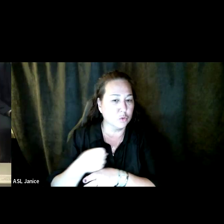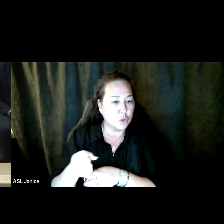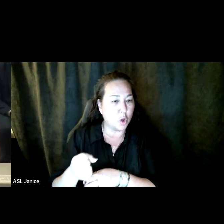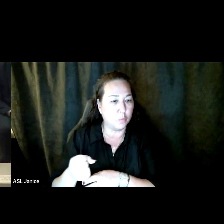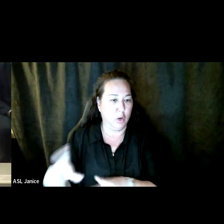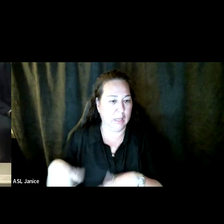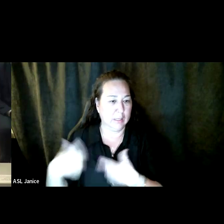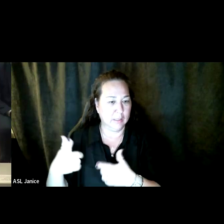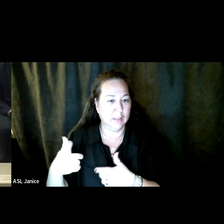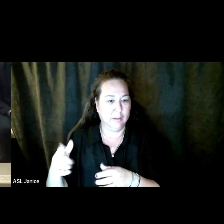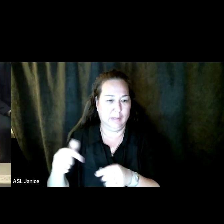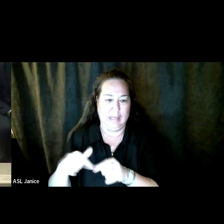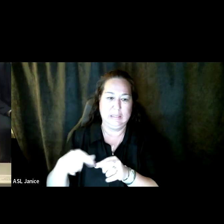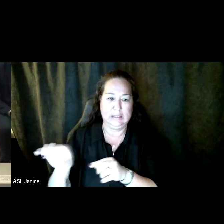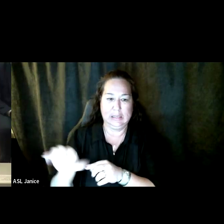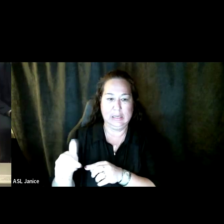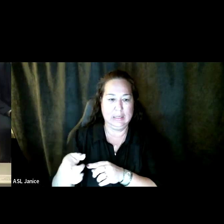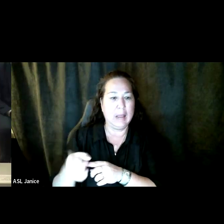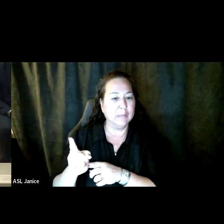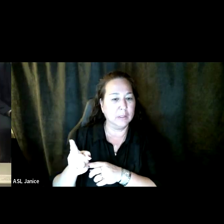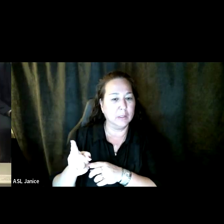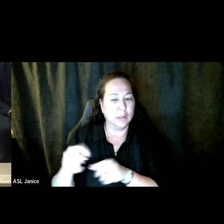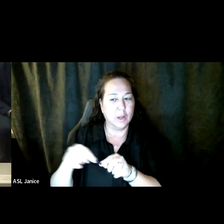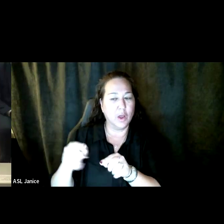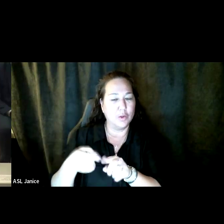Franklin Park, where the renovations of the stadium will take place.